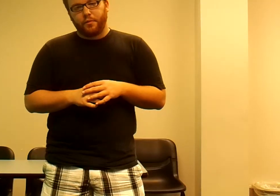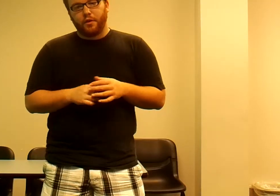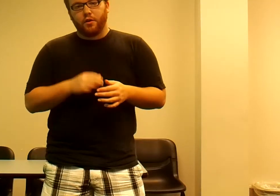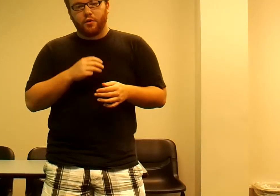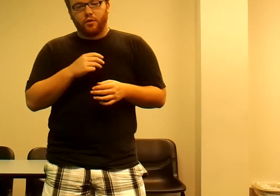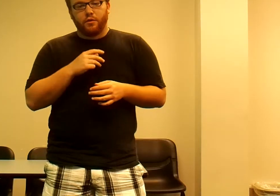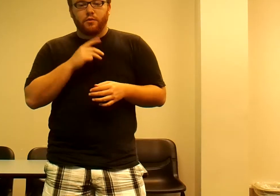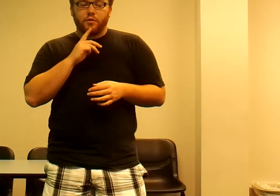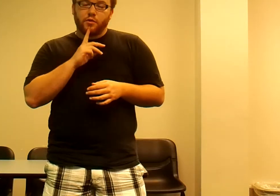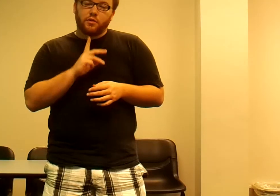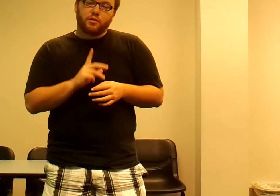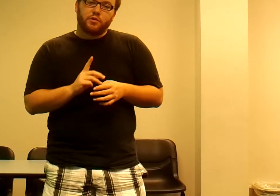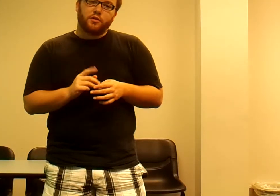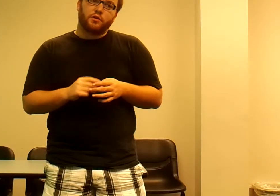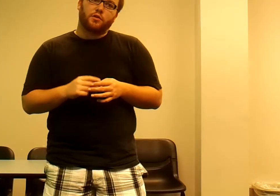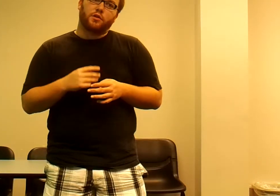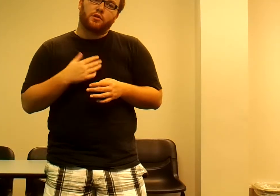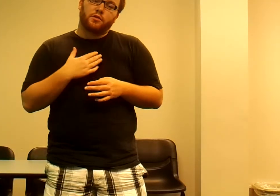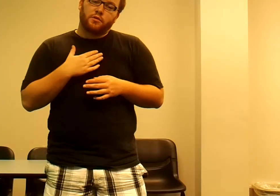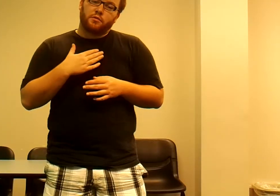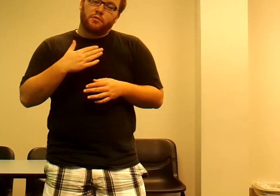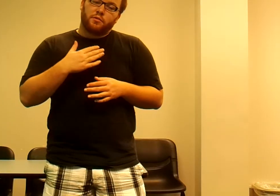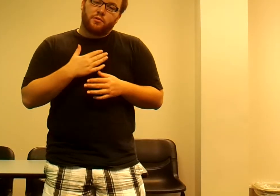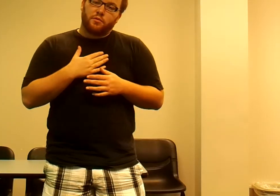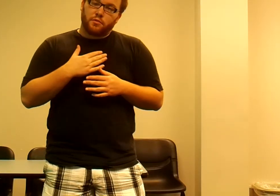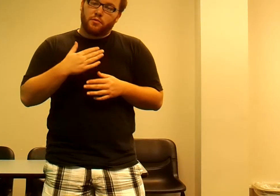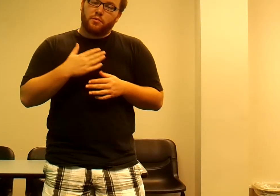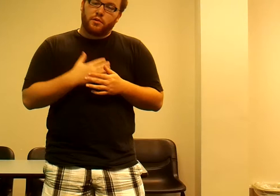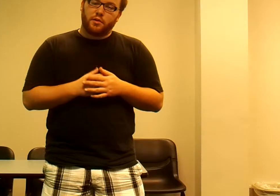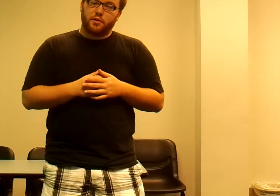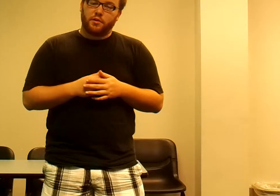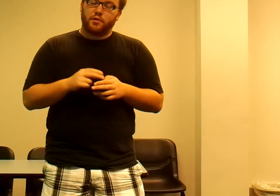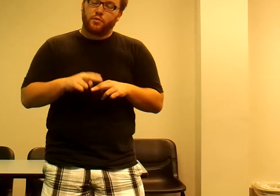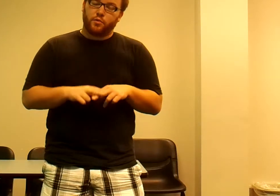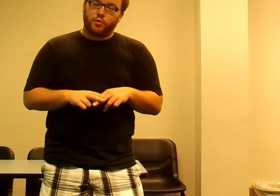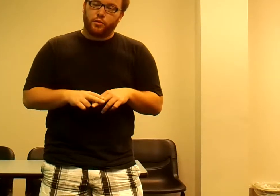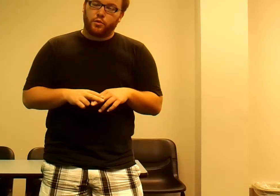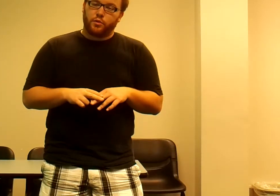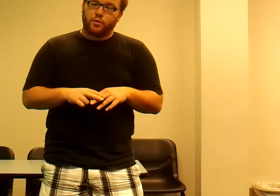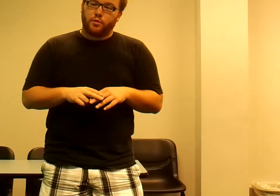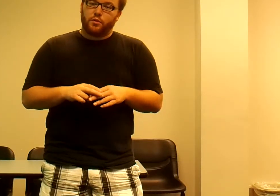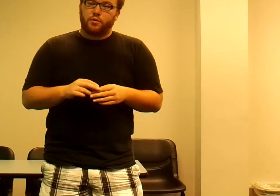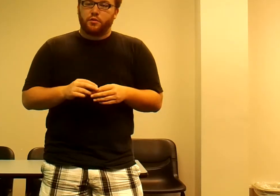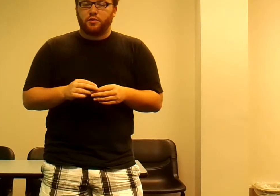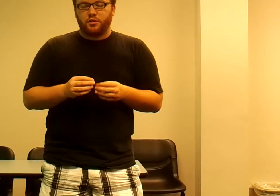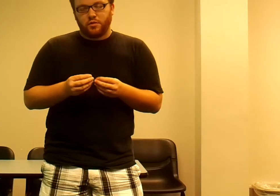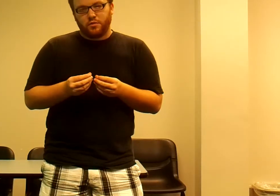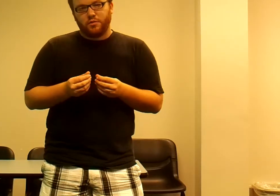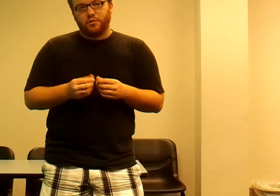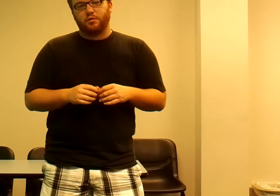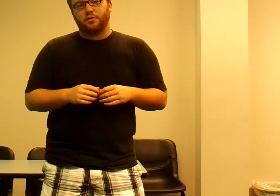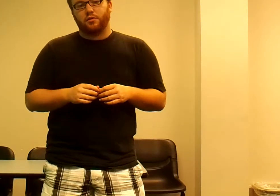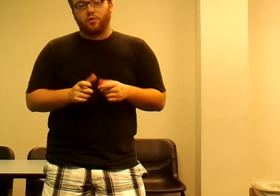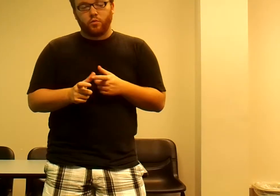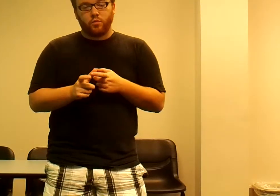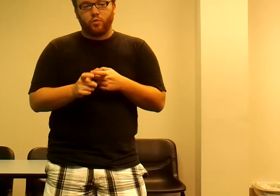resting, you breathe less. When you're running, you breathe more. And the reason for that is your muscles need